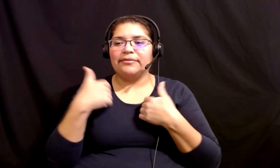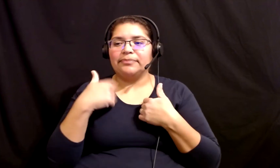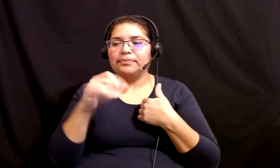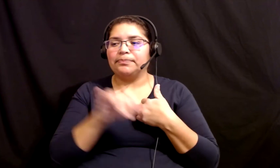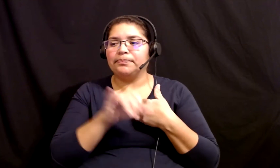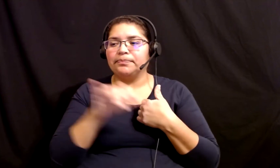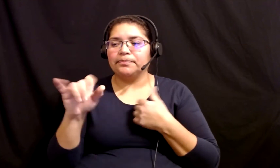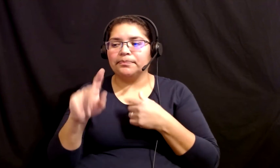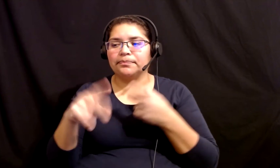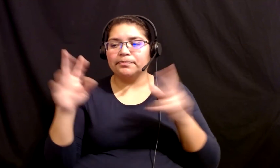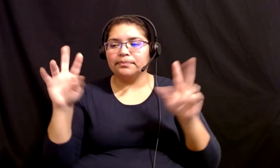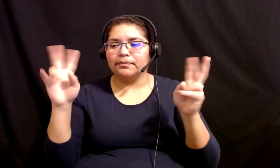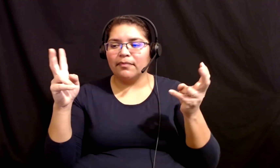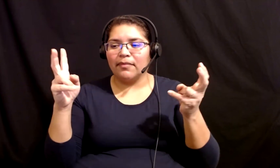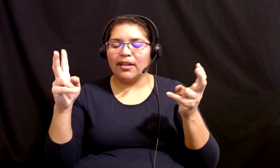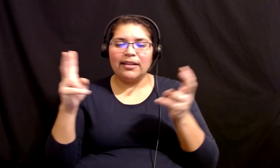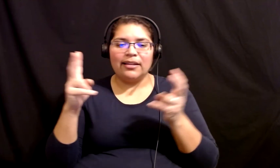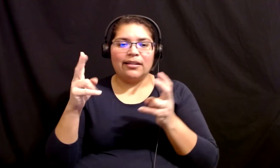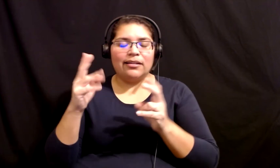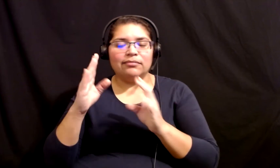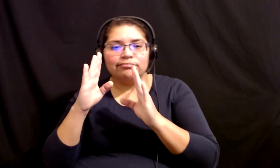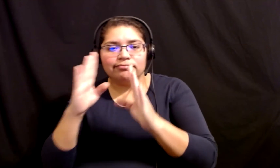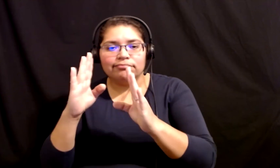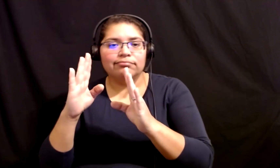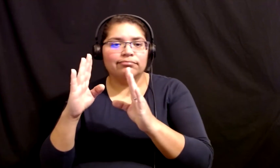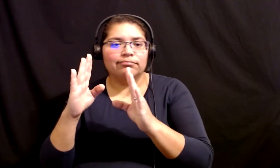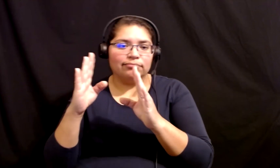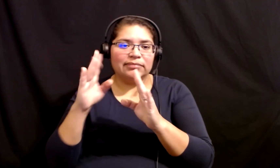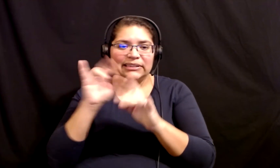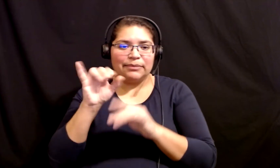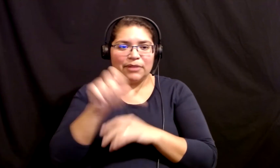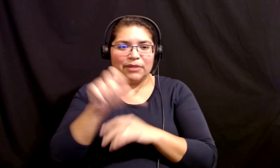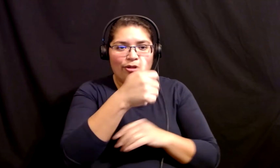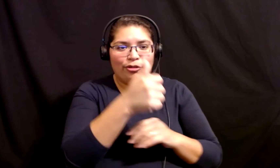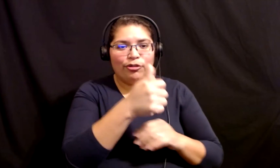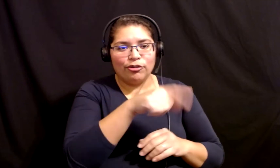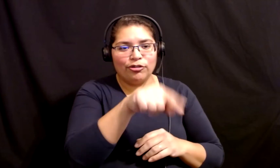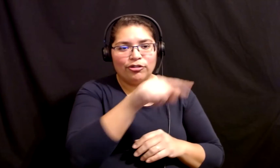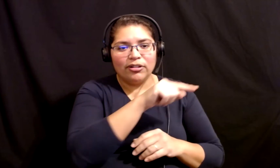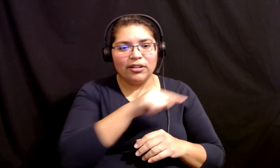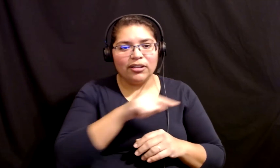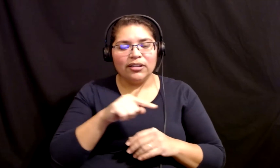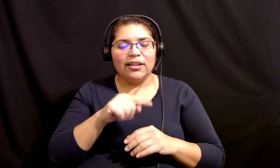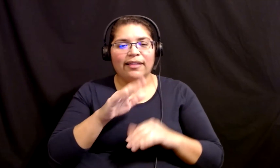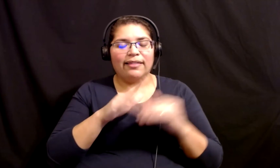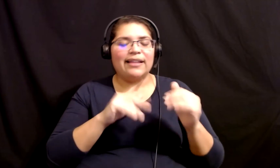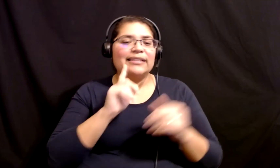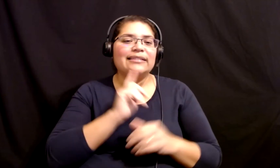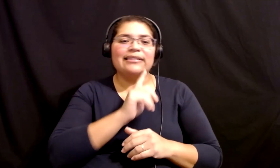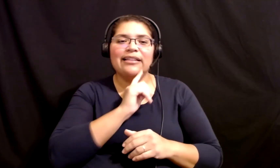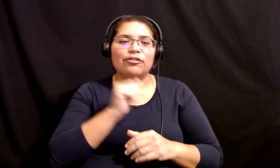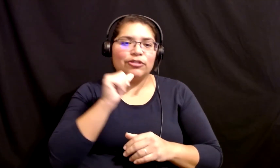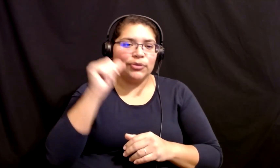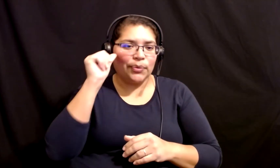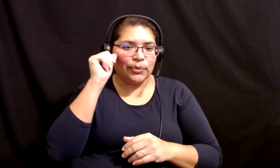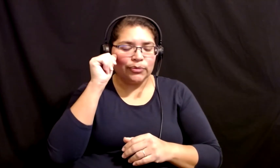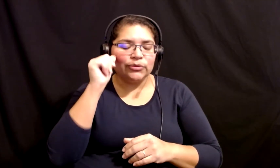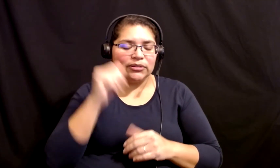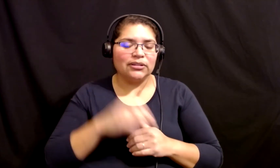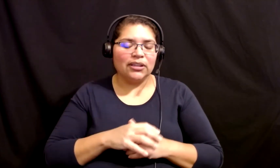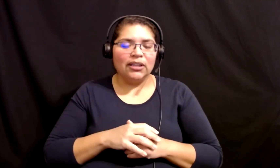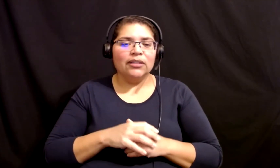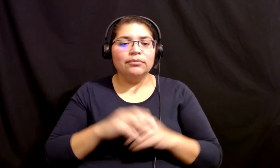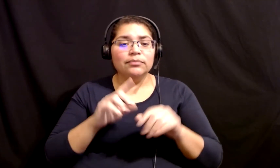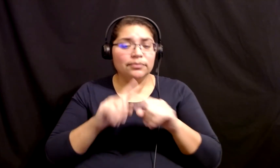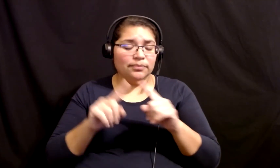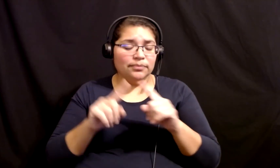of press or attention that single adults do. But I